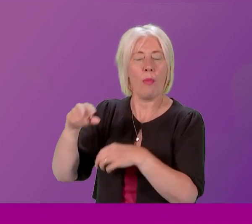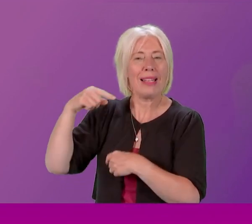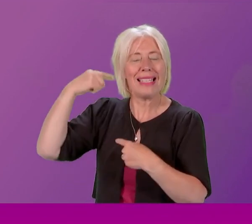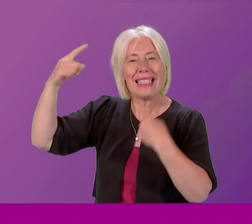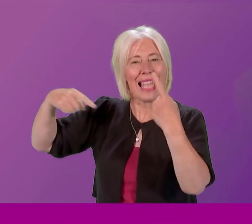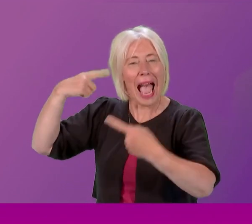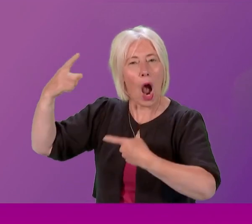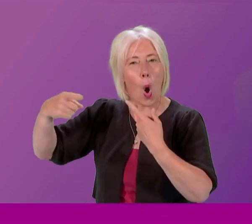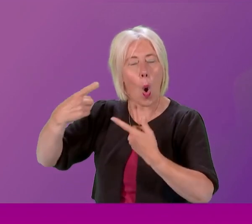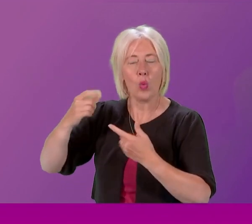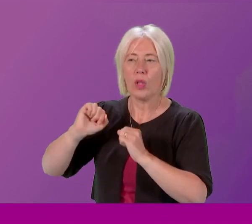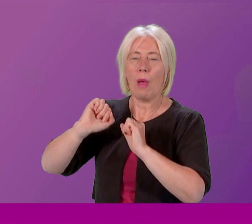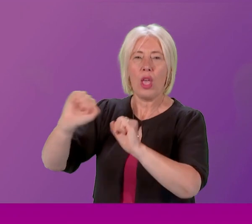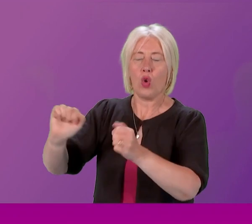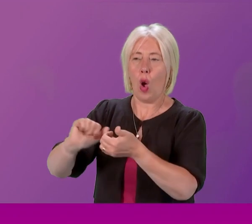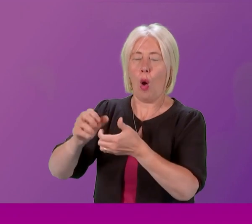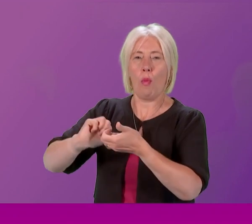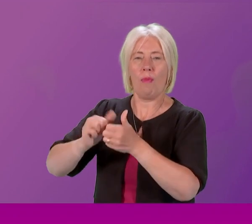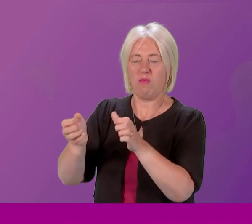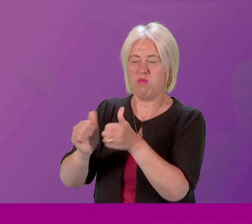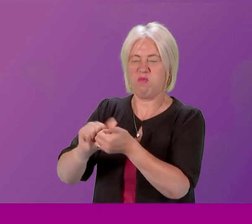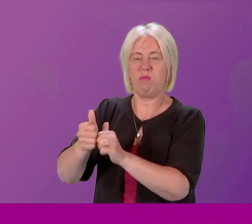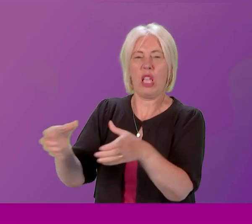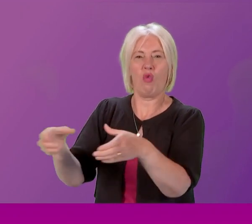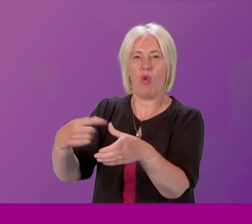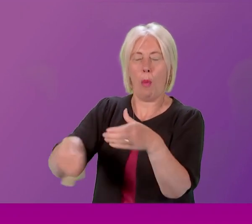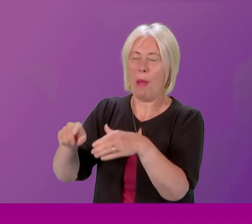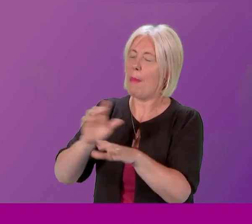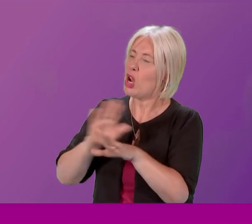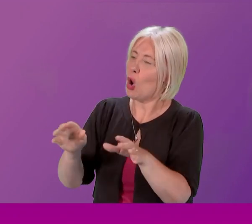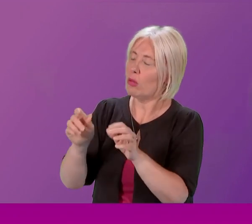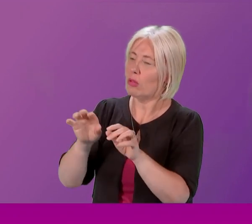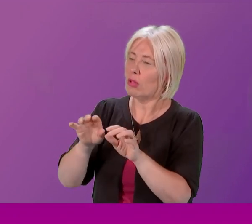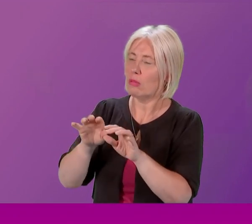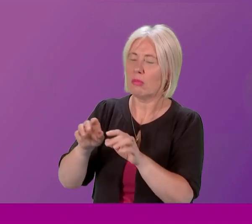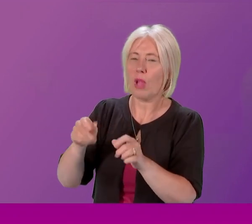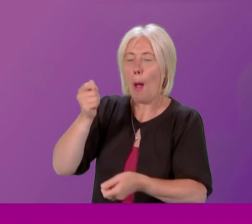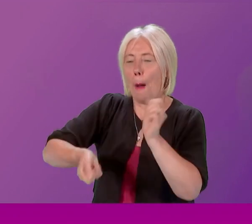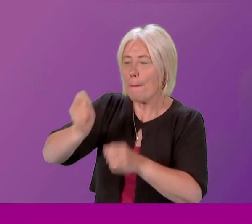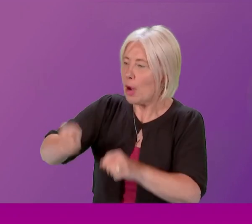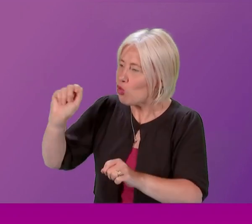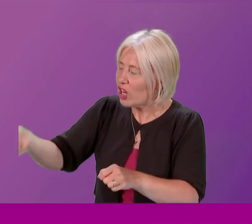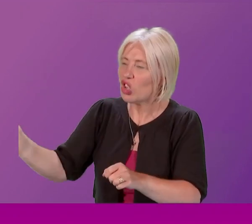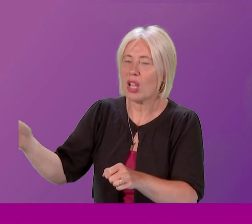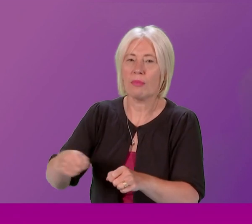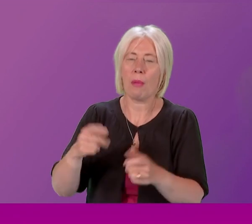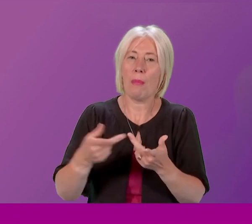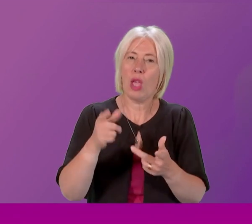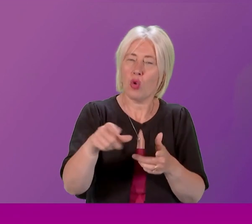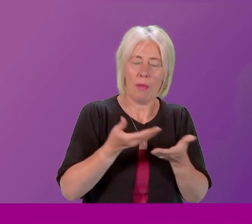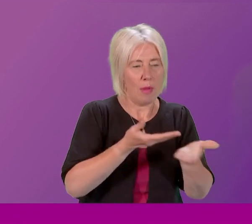not necessarily being the percussionists, but maybe some guy with keyboards who has an awful lot of sounds at his disposal?